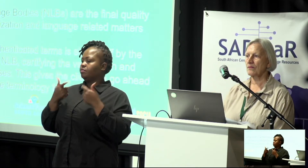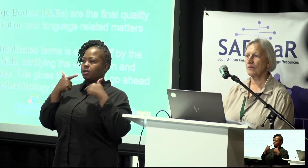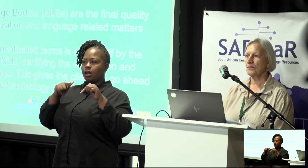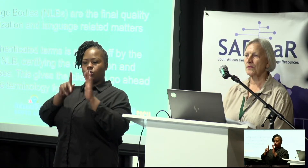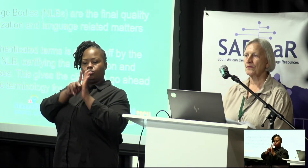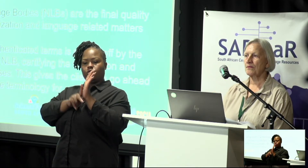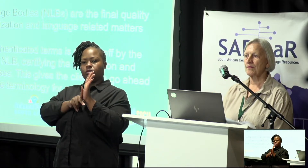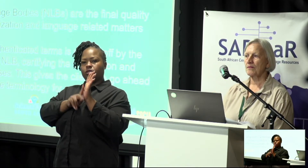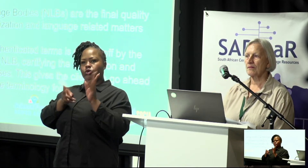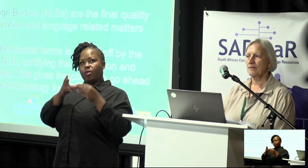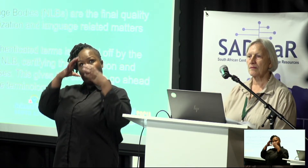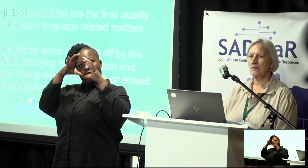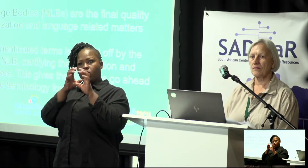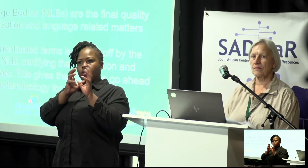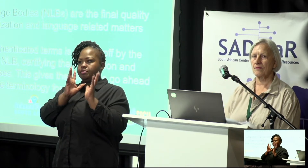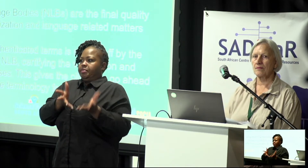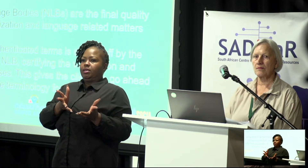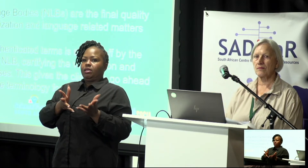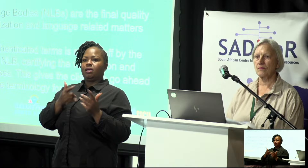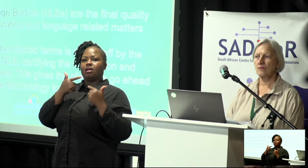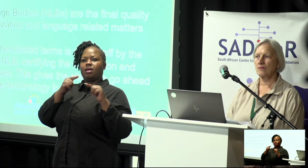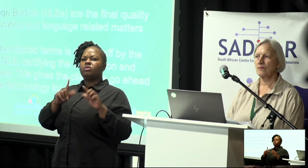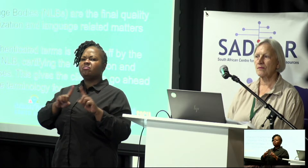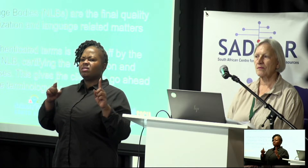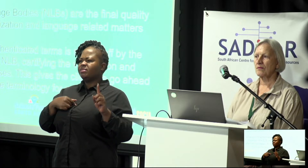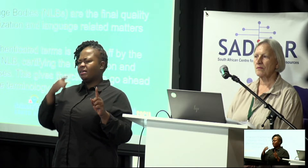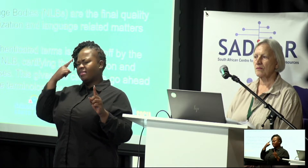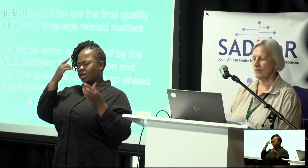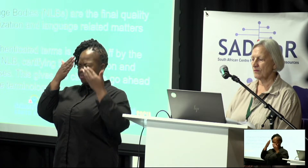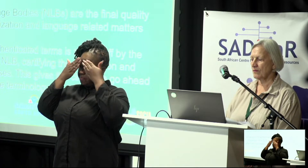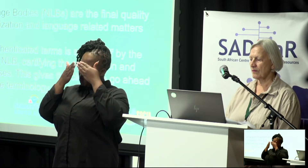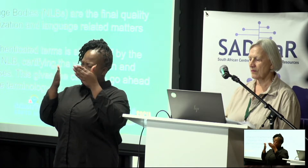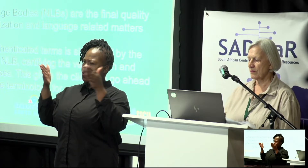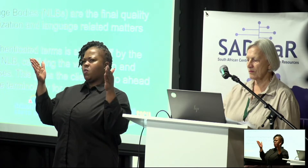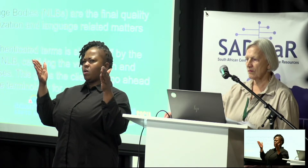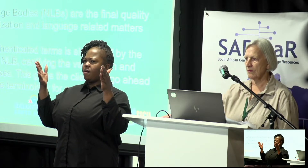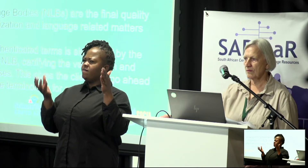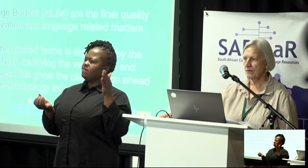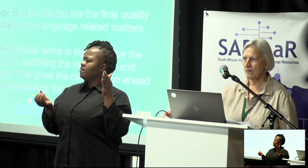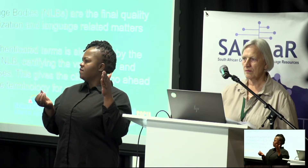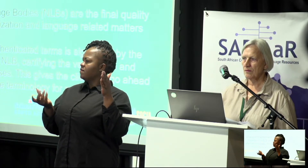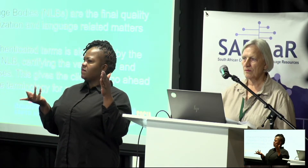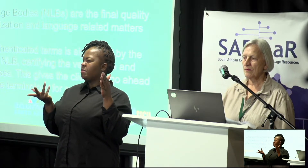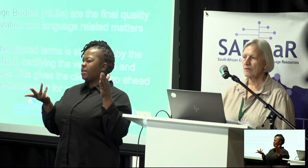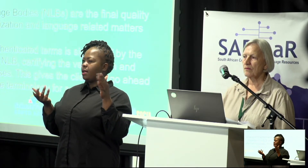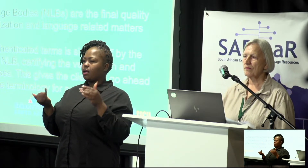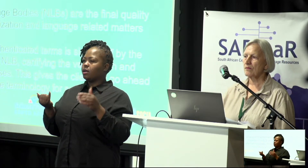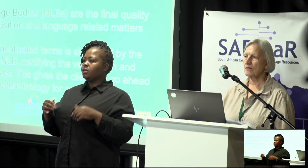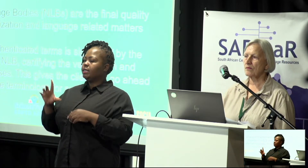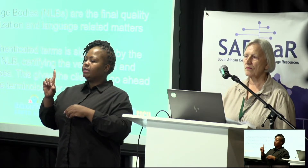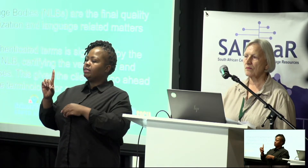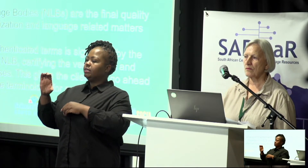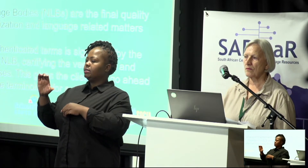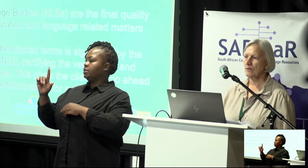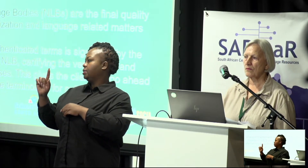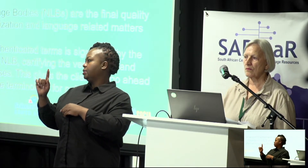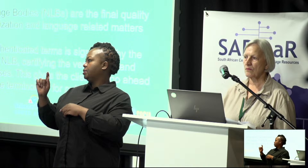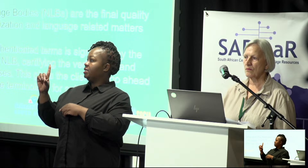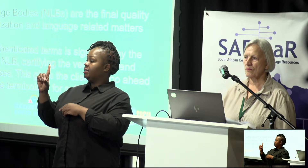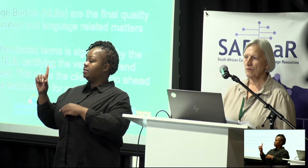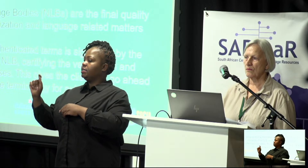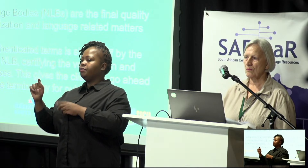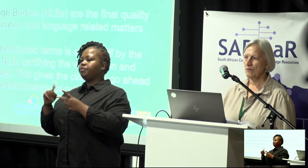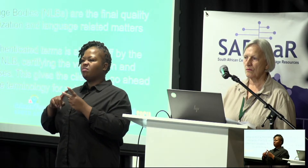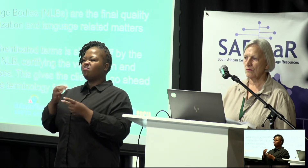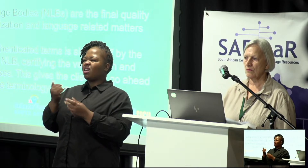so. But I think that there is a broader context as well. If we look at things like DCDT's ICT and